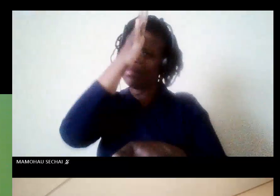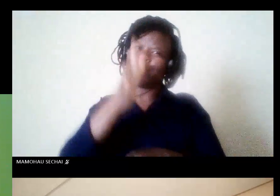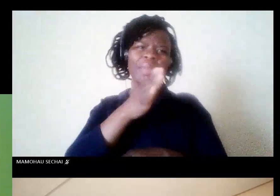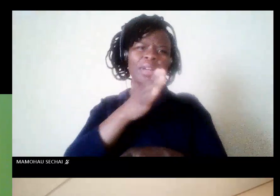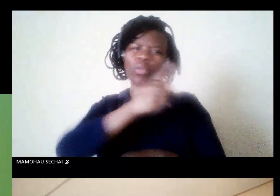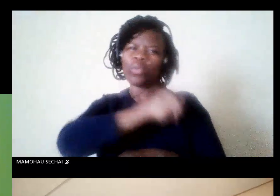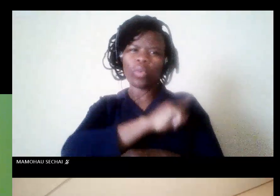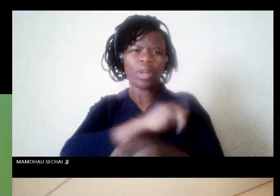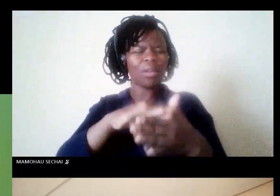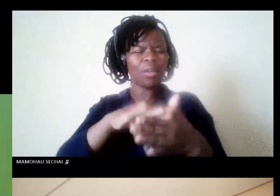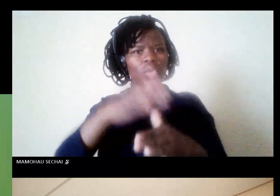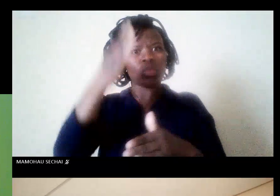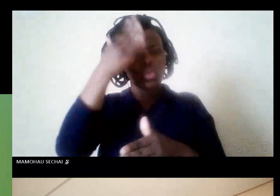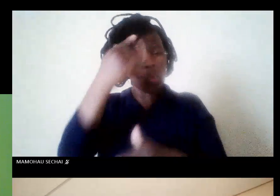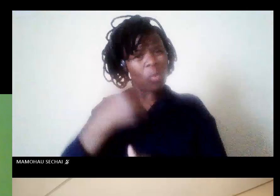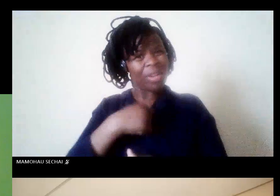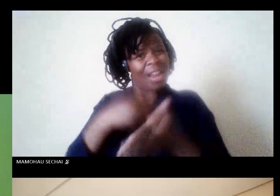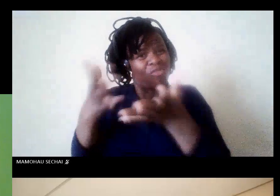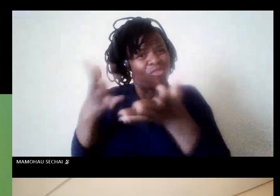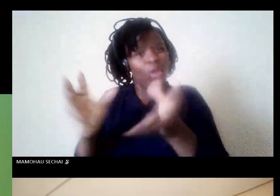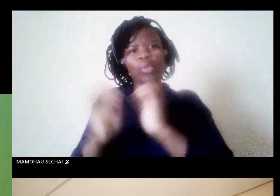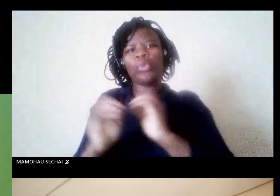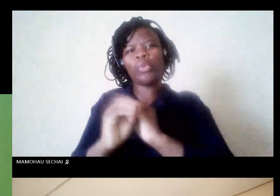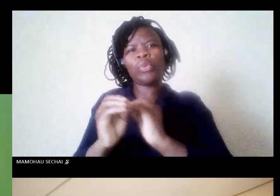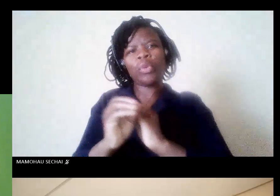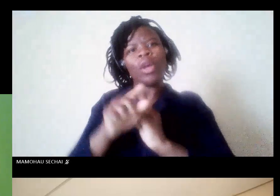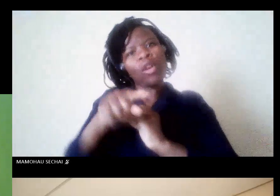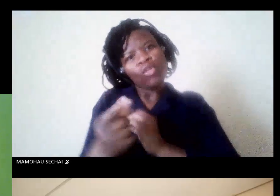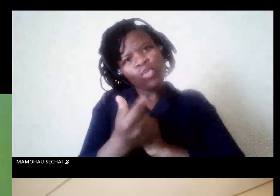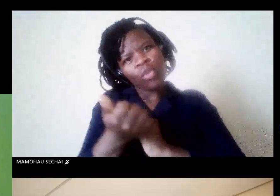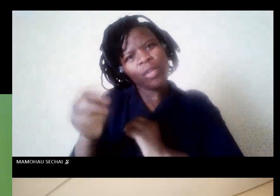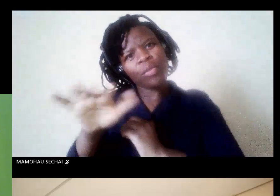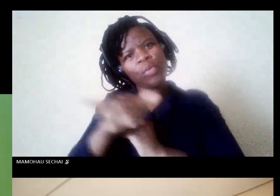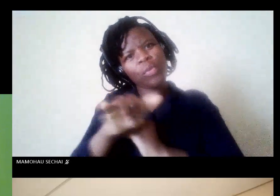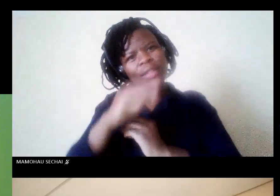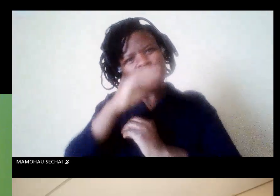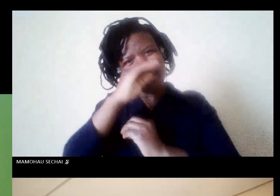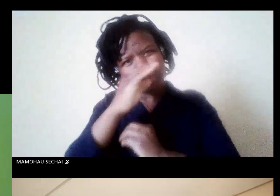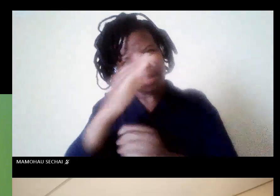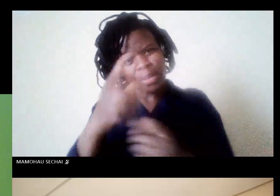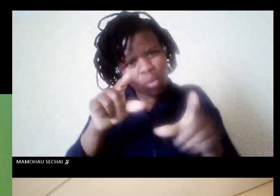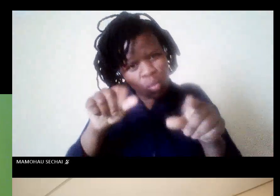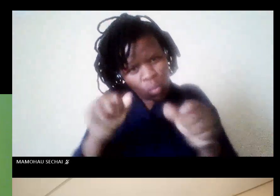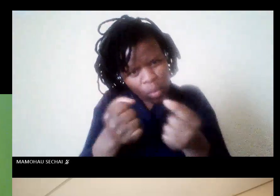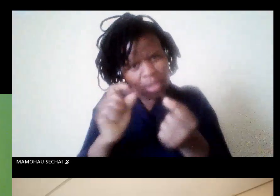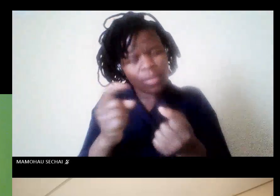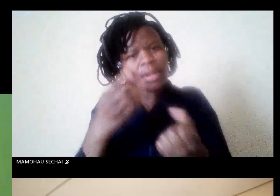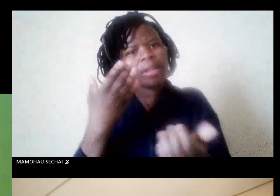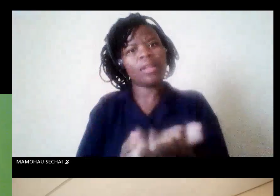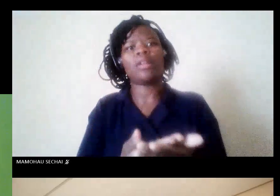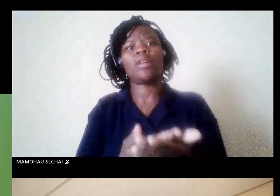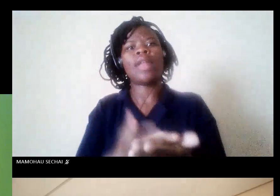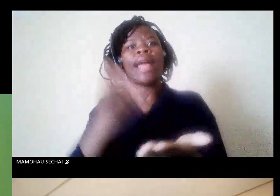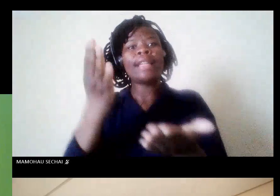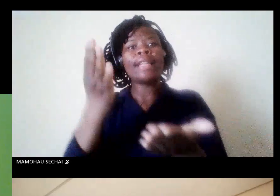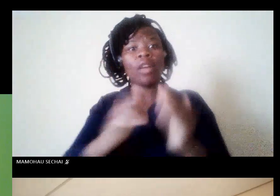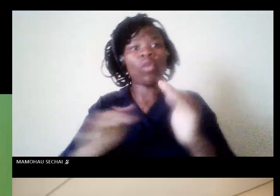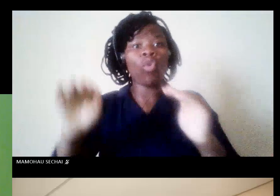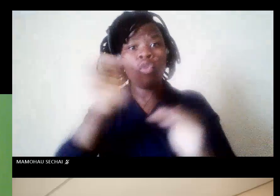am not like that. And one of the things that we tend to do is to take over in terms